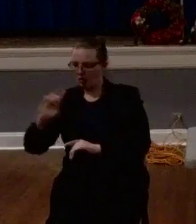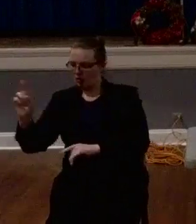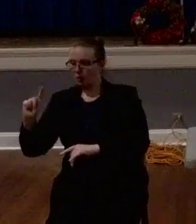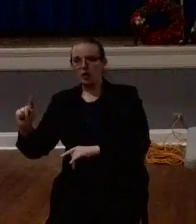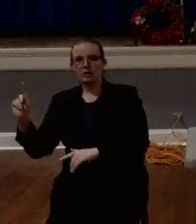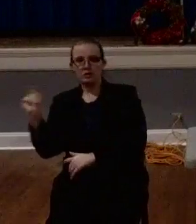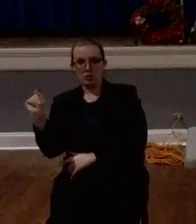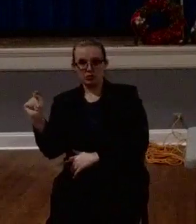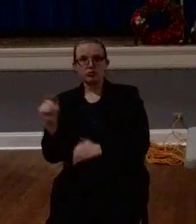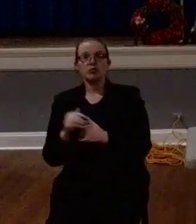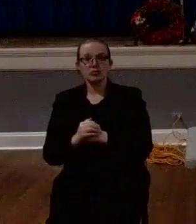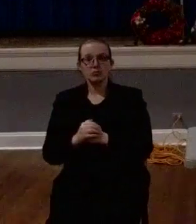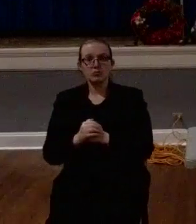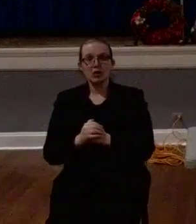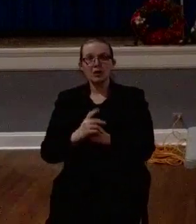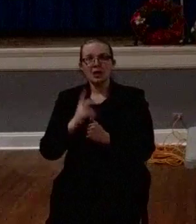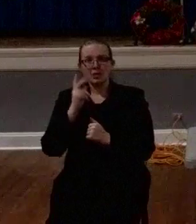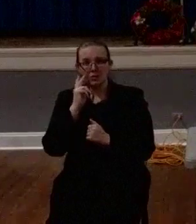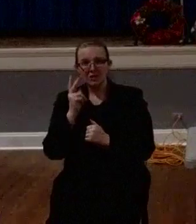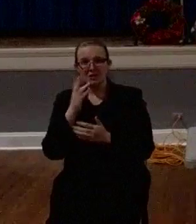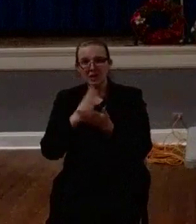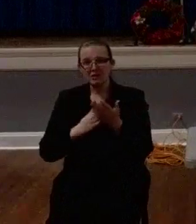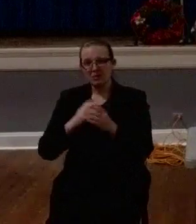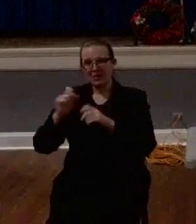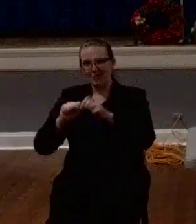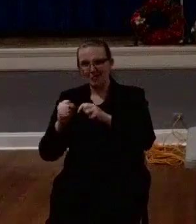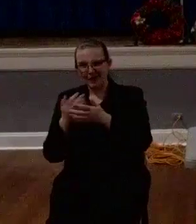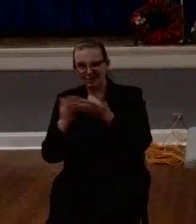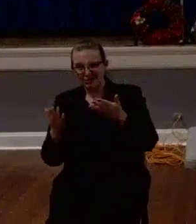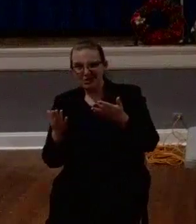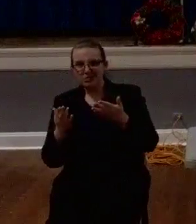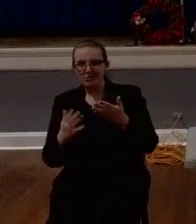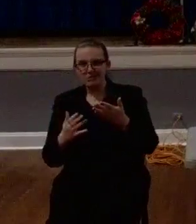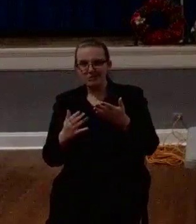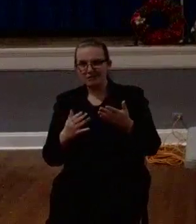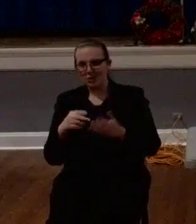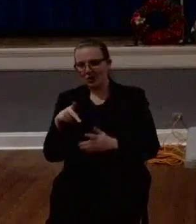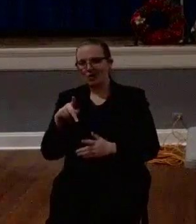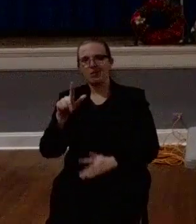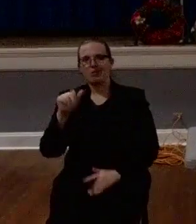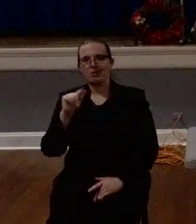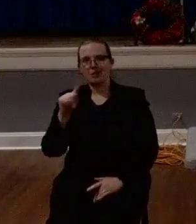the restroom. And then you can see there's some of the bike amenities in that little plaza area.